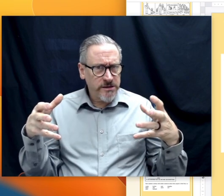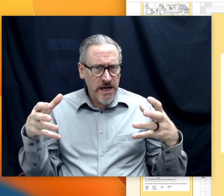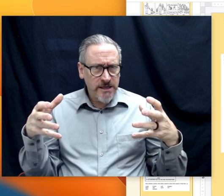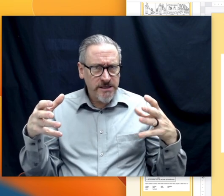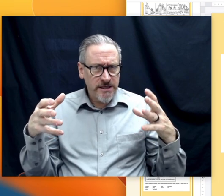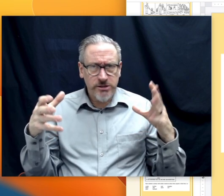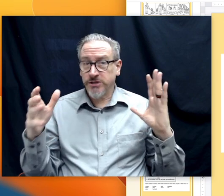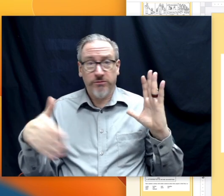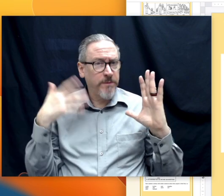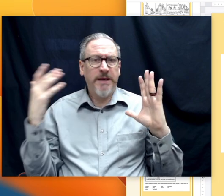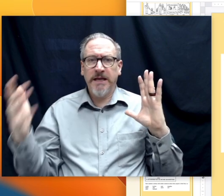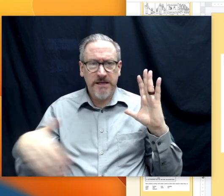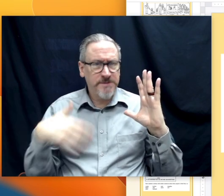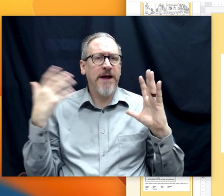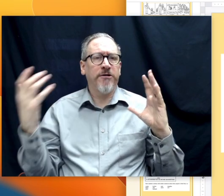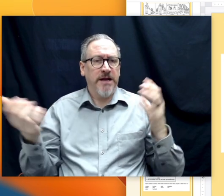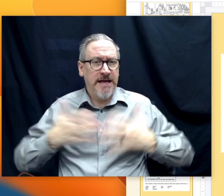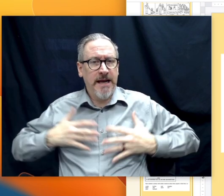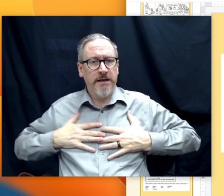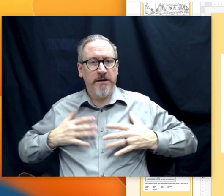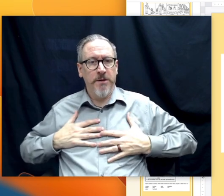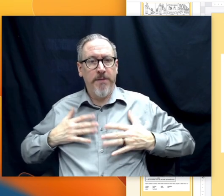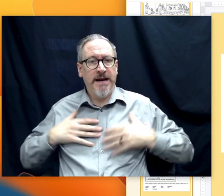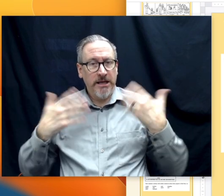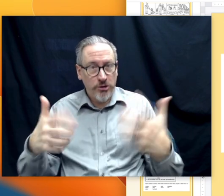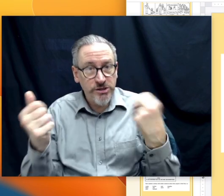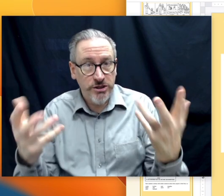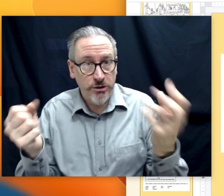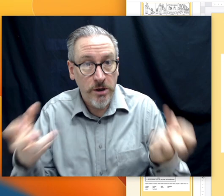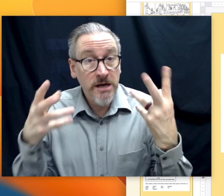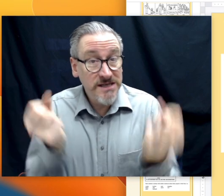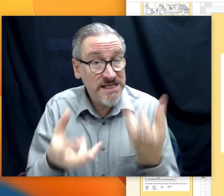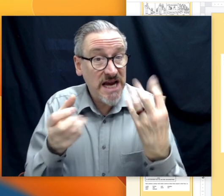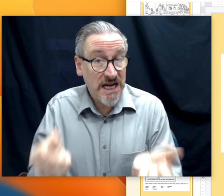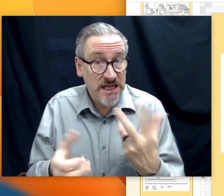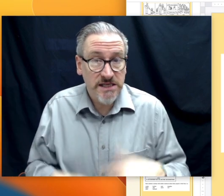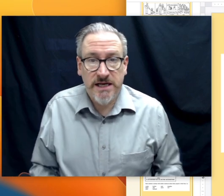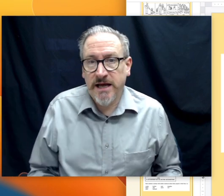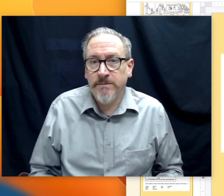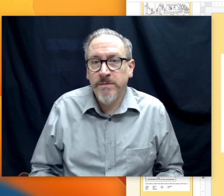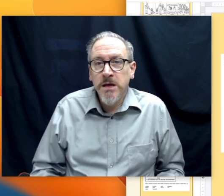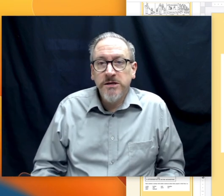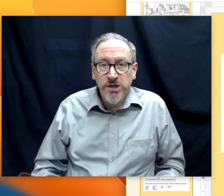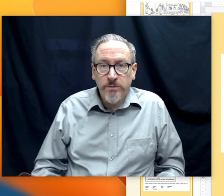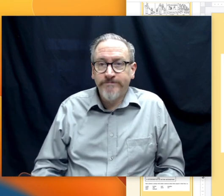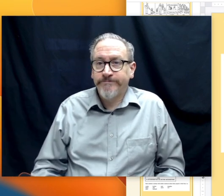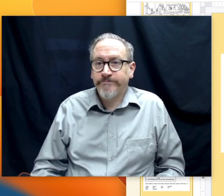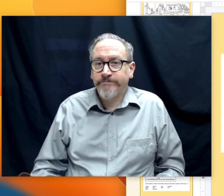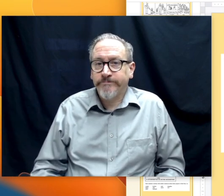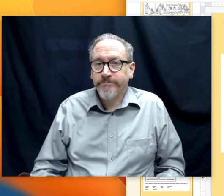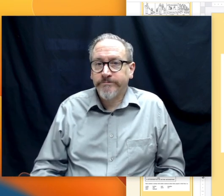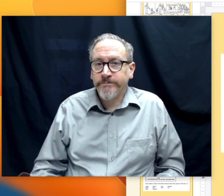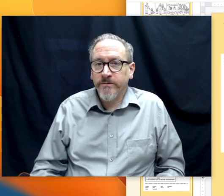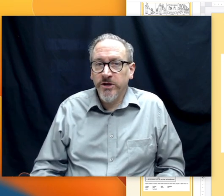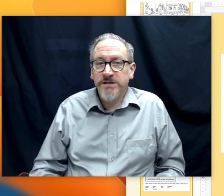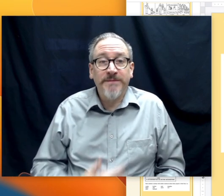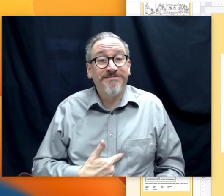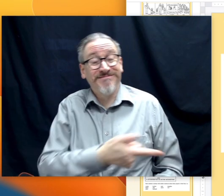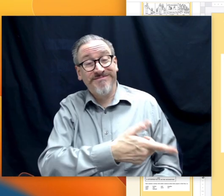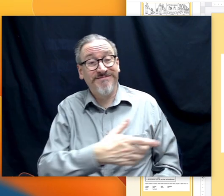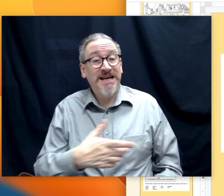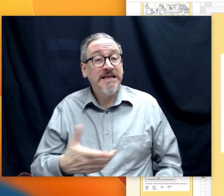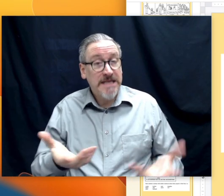learning science is just repeating this pattern and getting the body used to signing things like that. So,